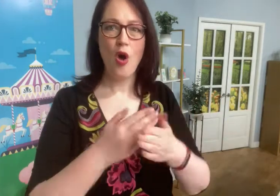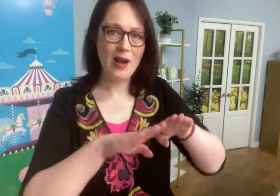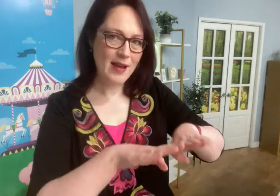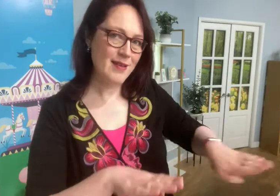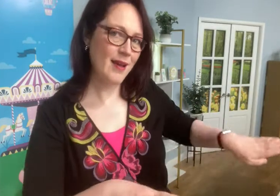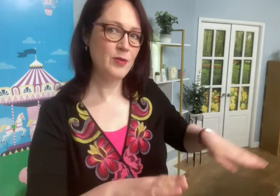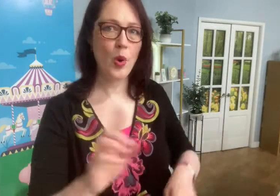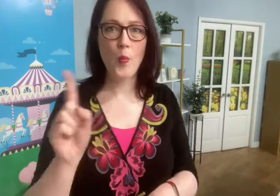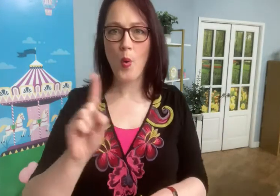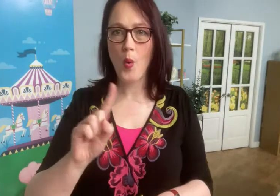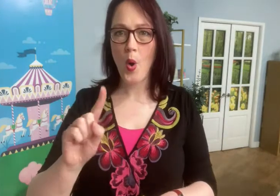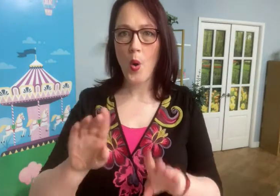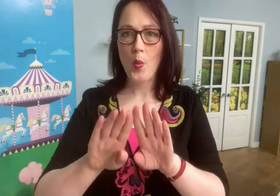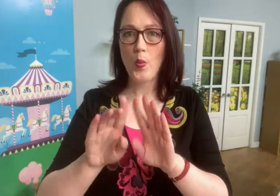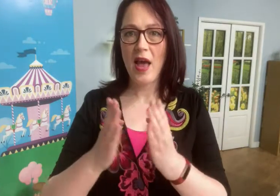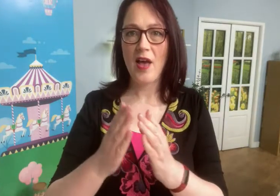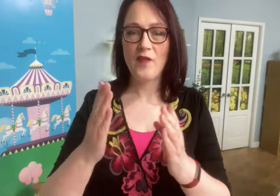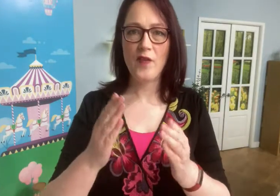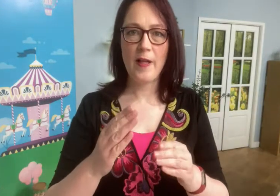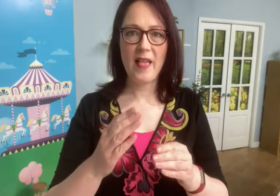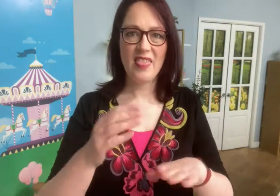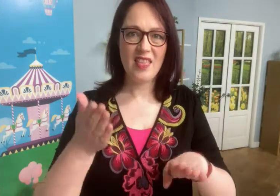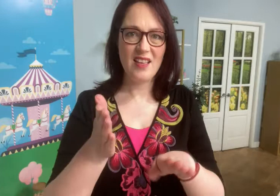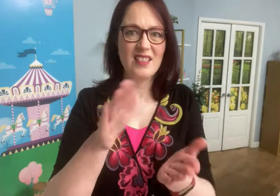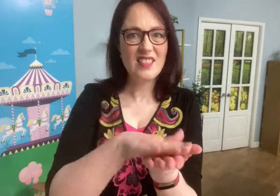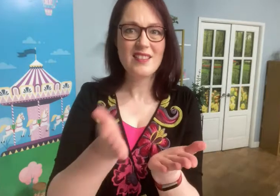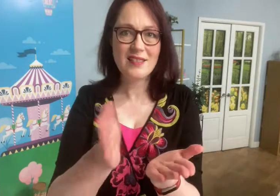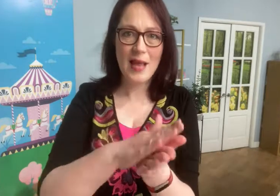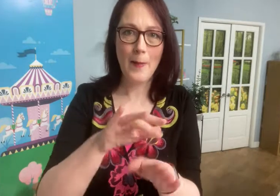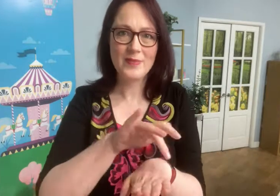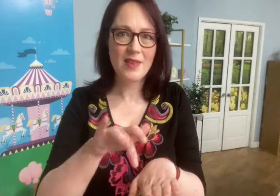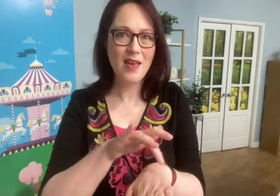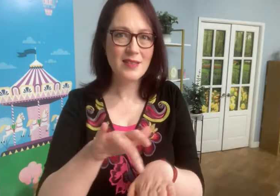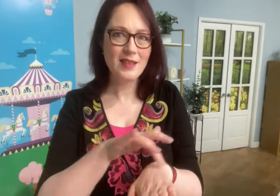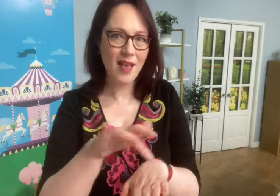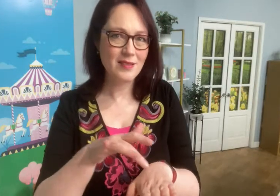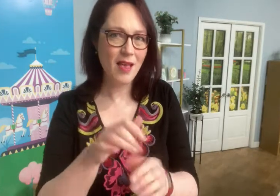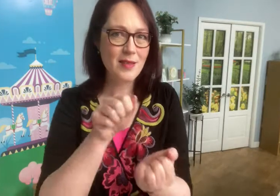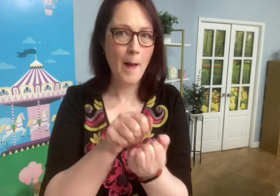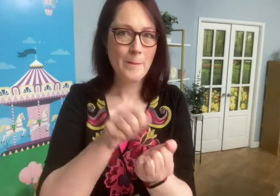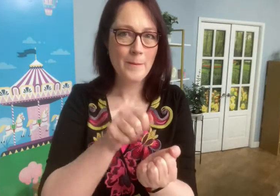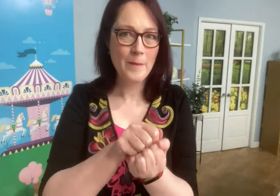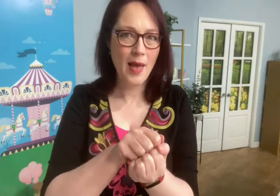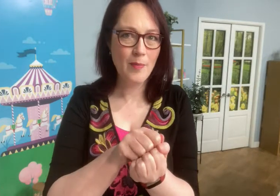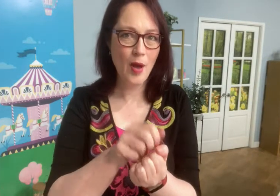am mostly going to be doing now is just checking the samples. I like to make sure that the samples are matching the product that we're having a